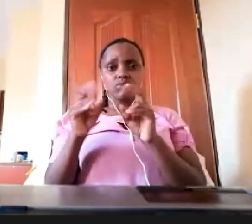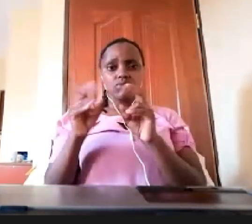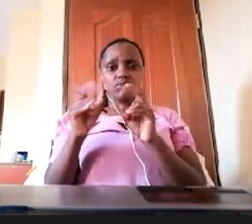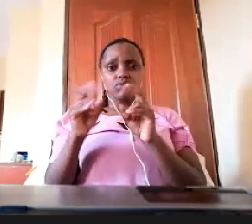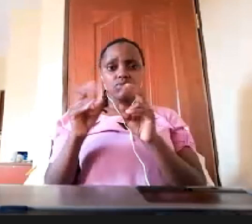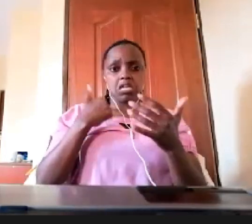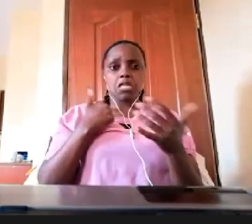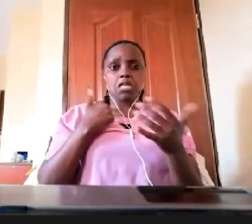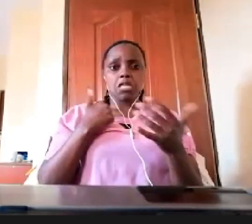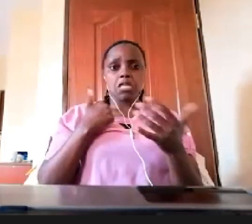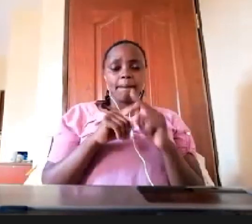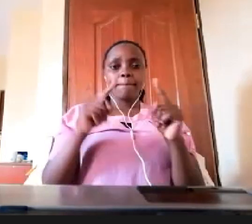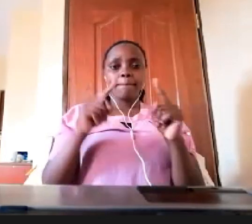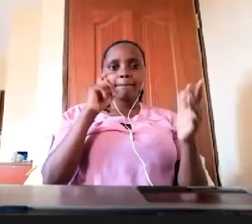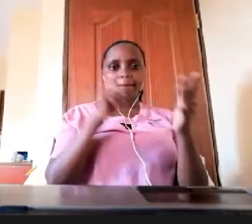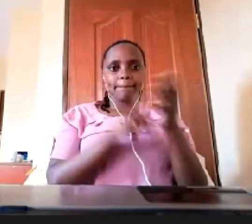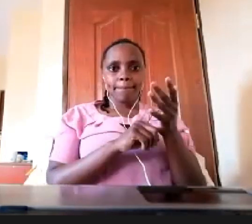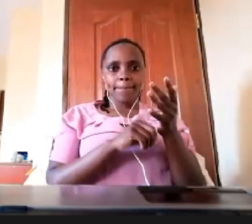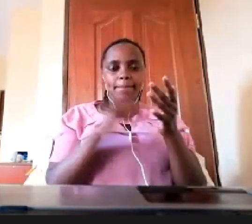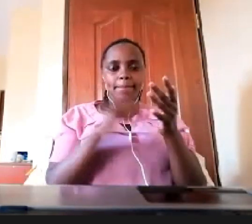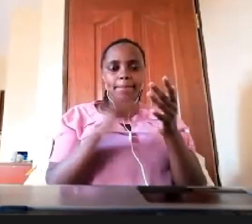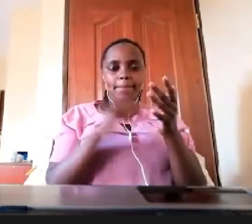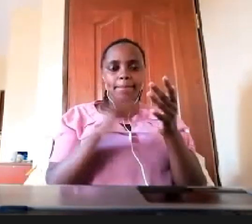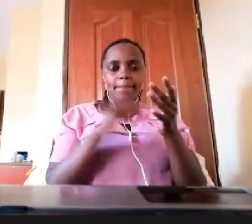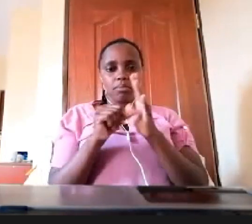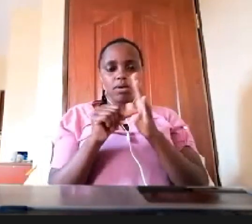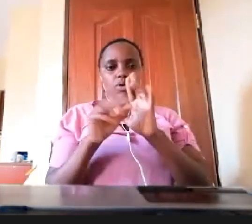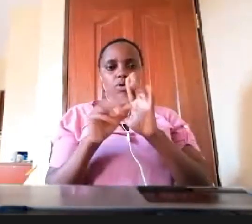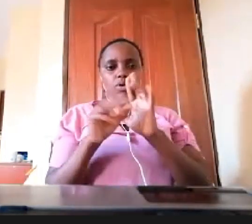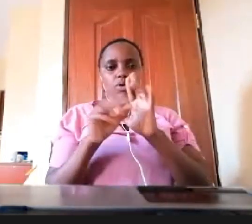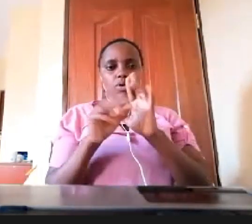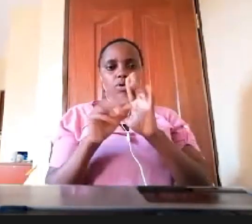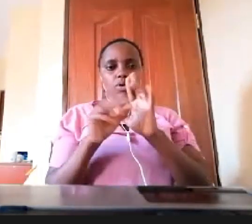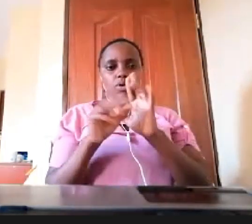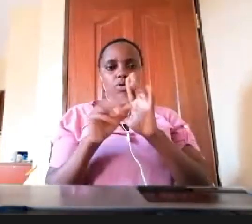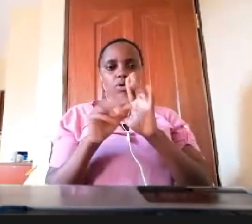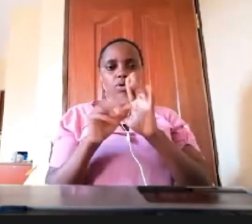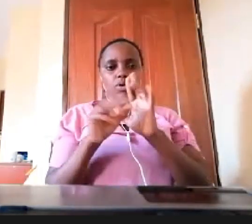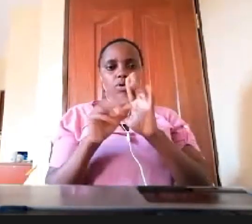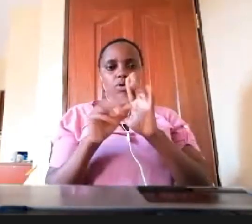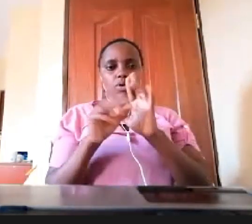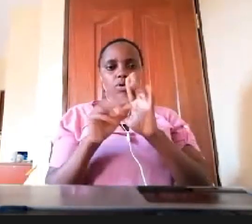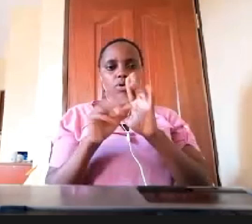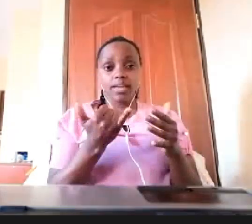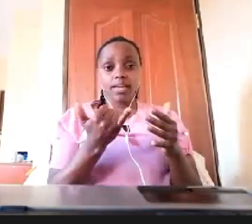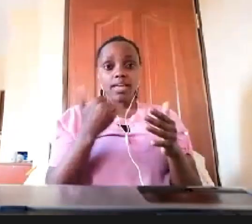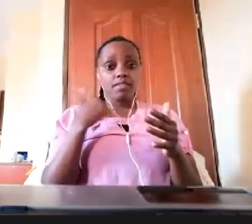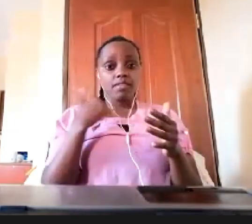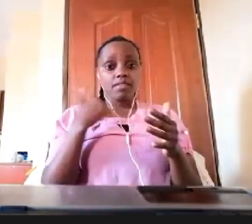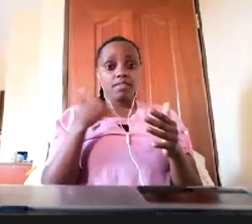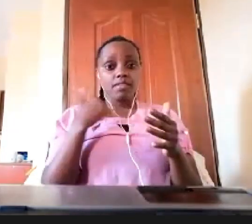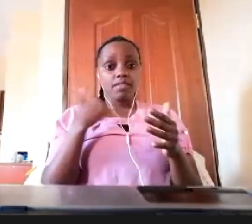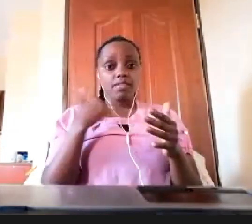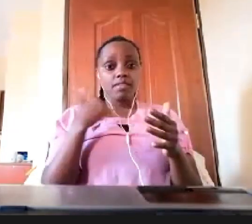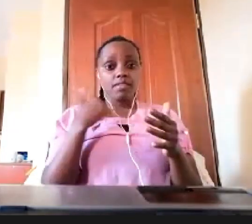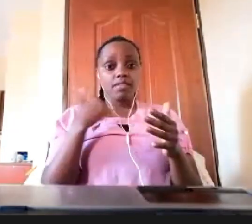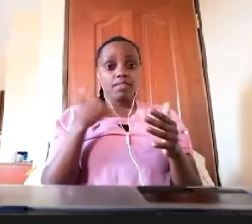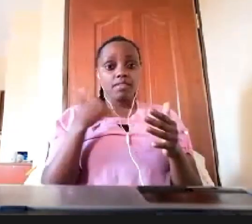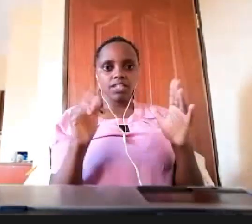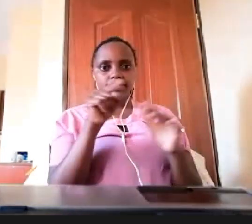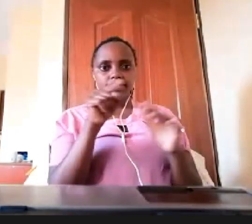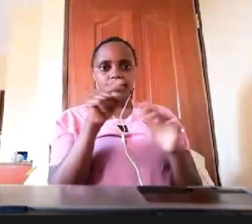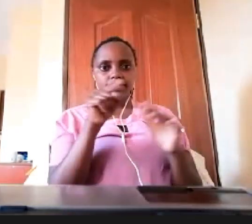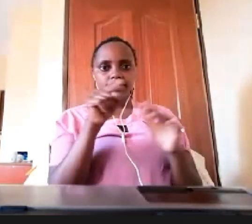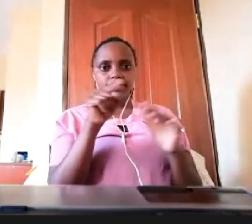is the fact that we recognize that there is a problem with reporting to the African Charter because the recent trends that we've seen is that